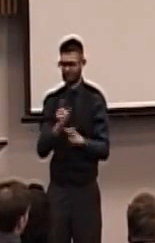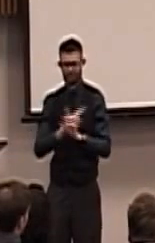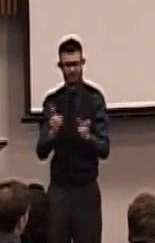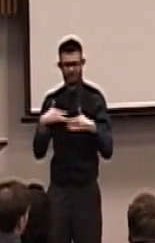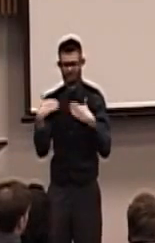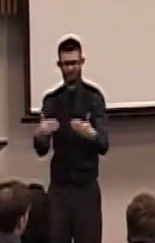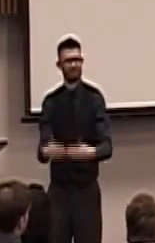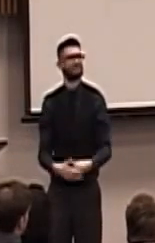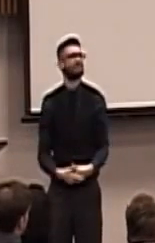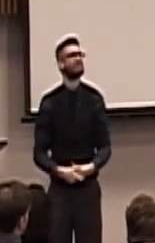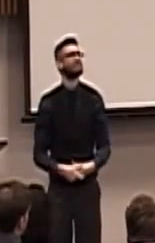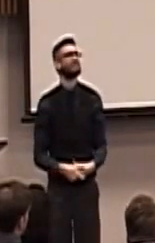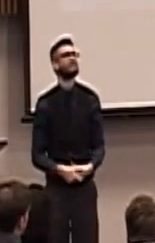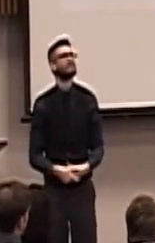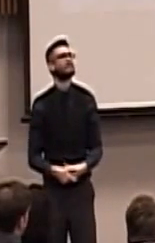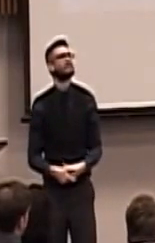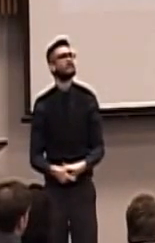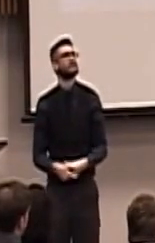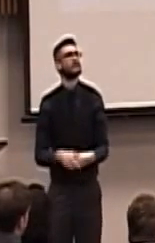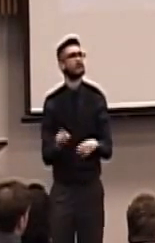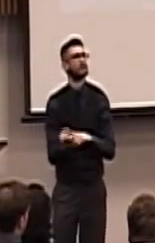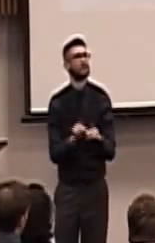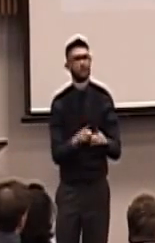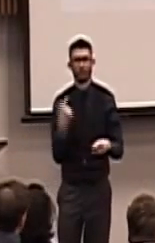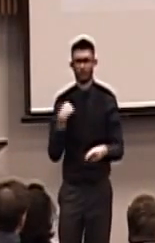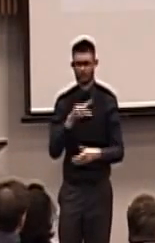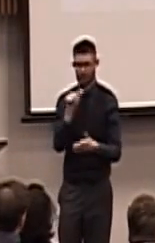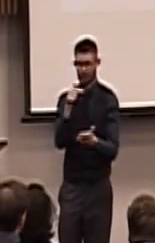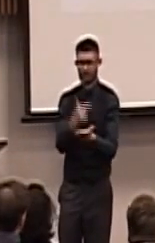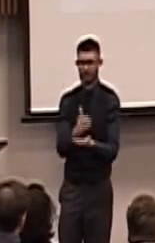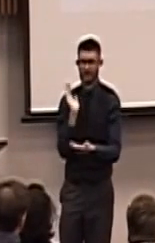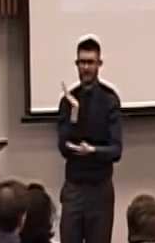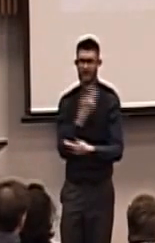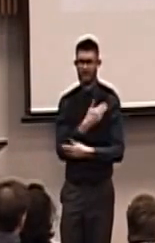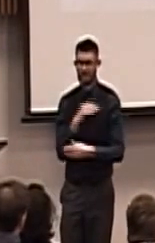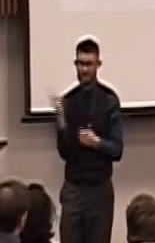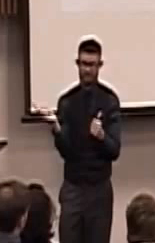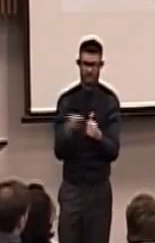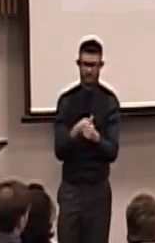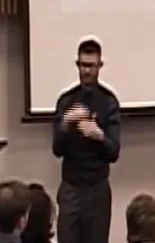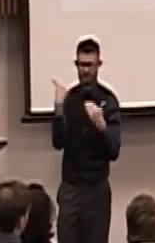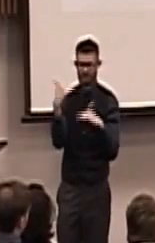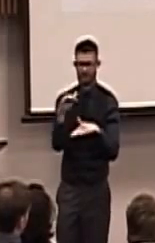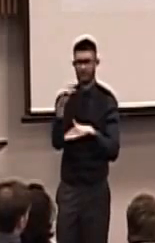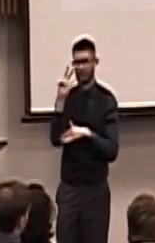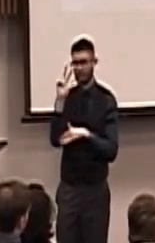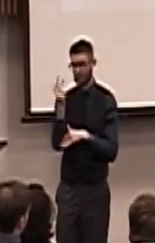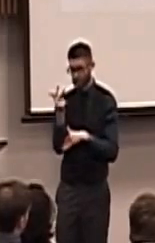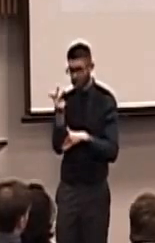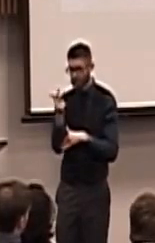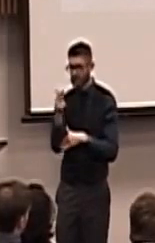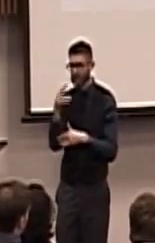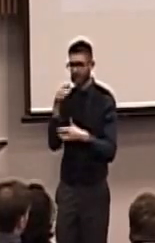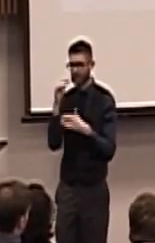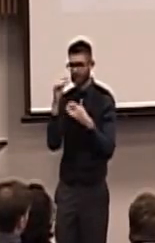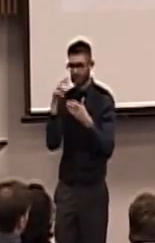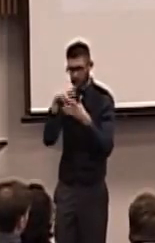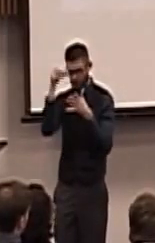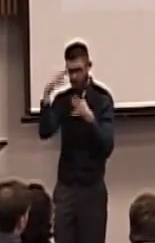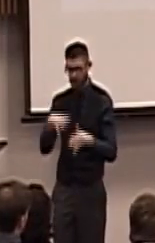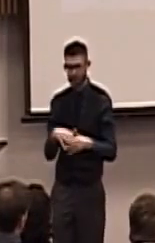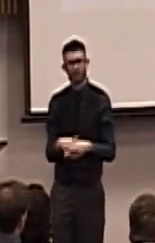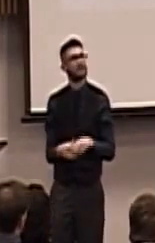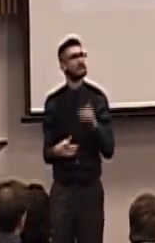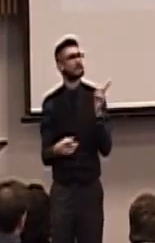While we were there as well, we were able to graduate our first level 3 studies. And so there's